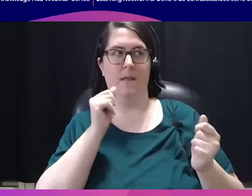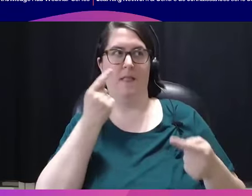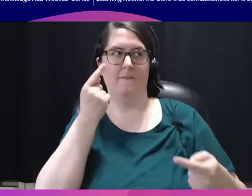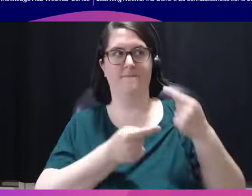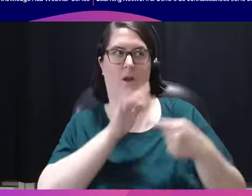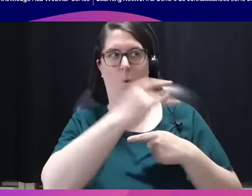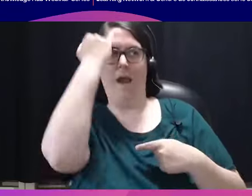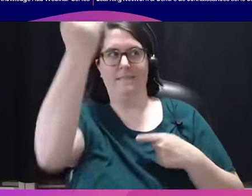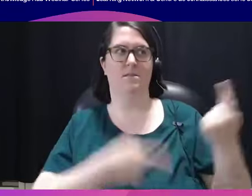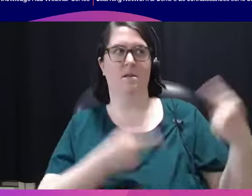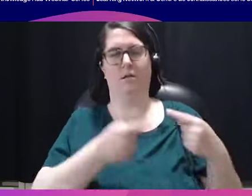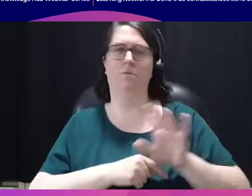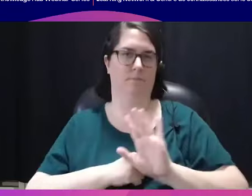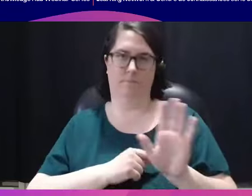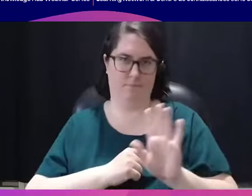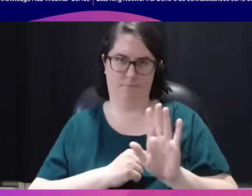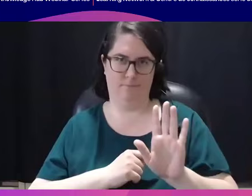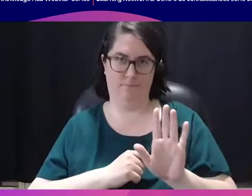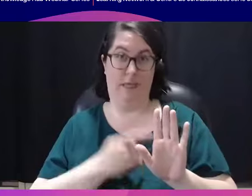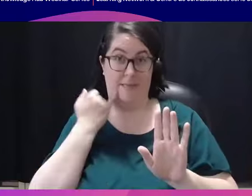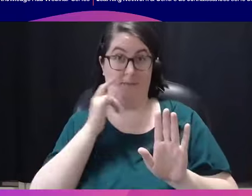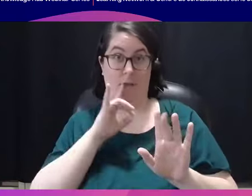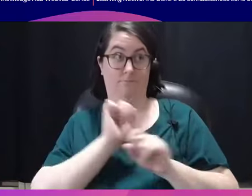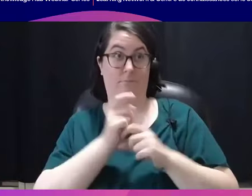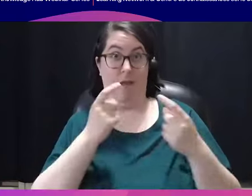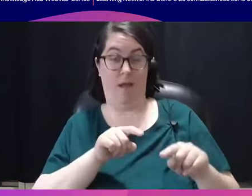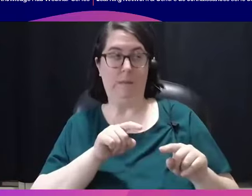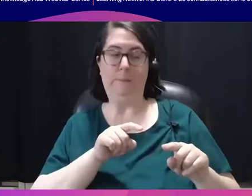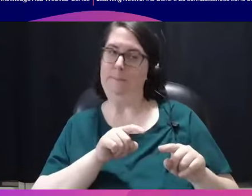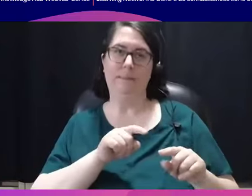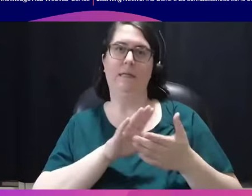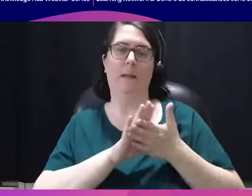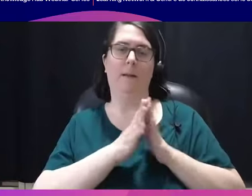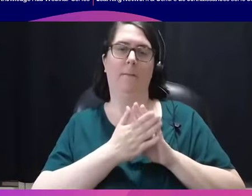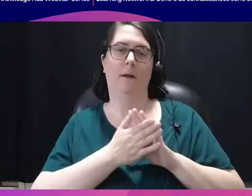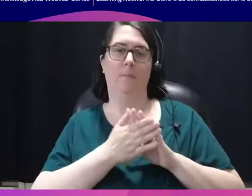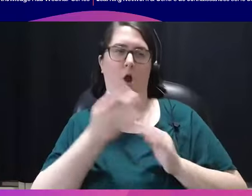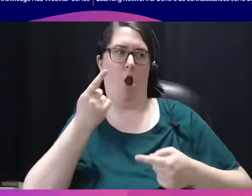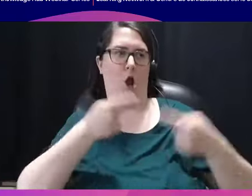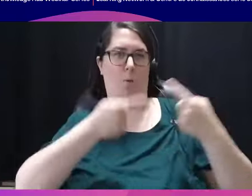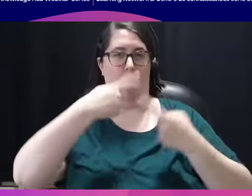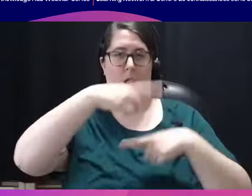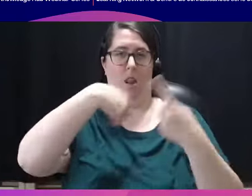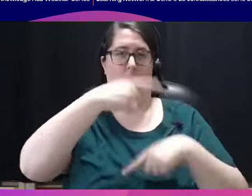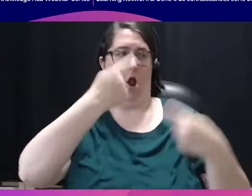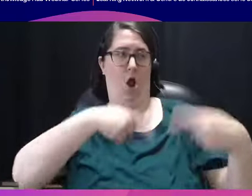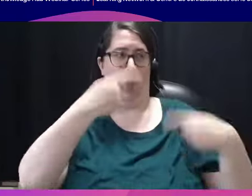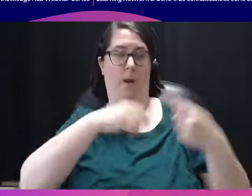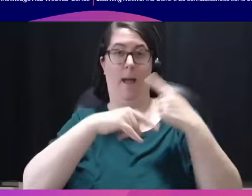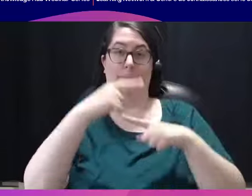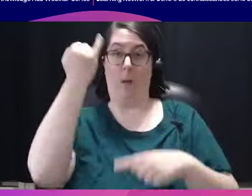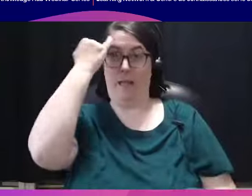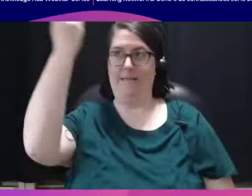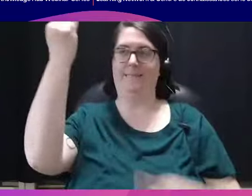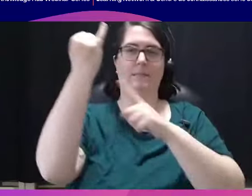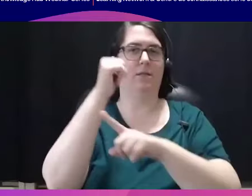ideology. Doing so might actually result in cyclically arguing about ideology, which we know is